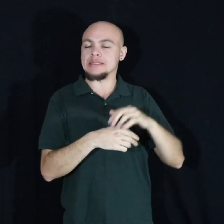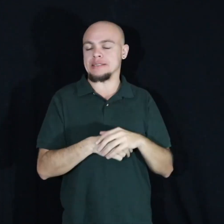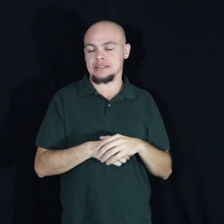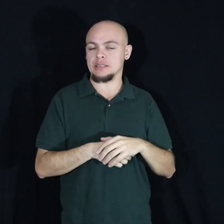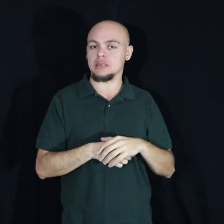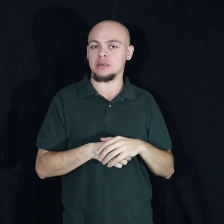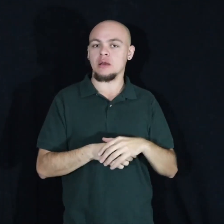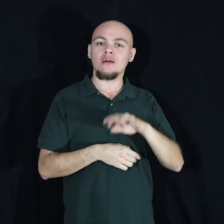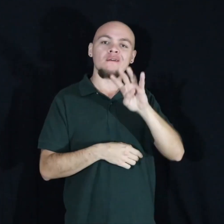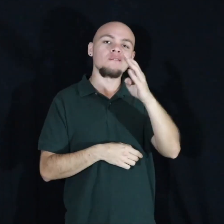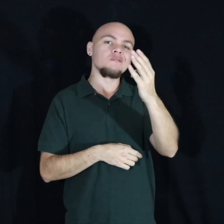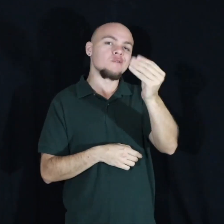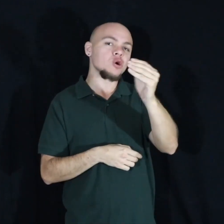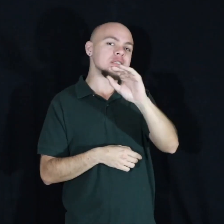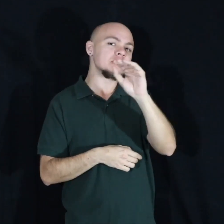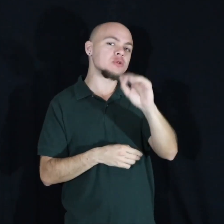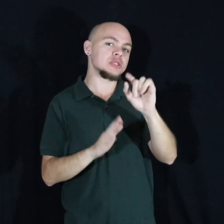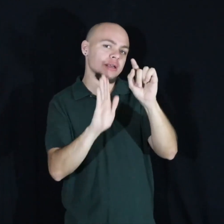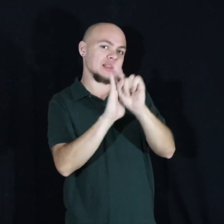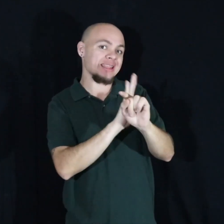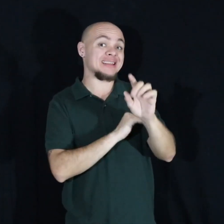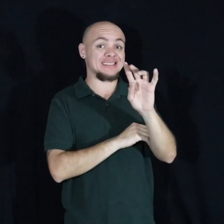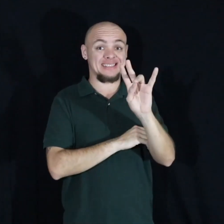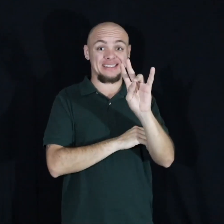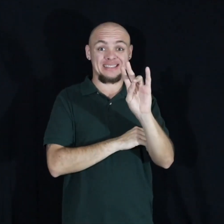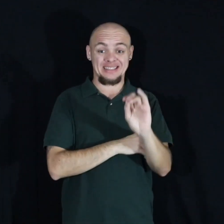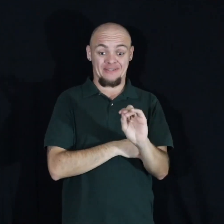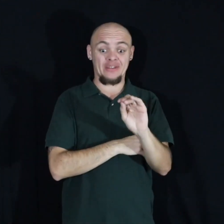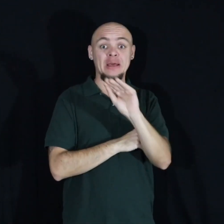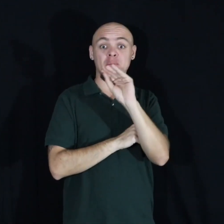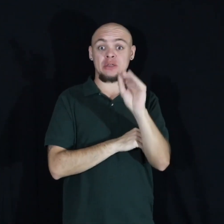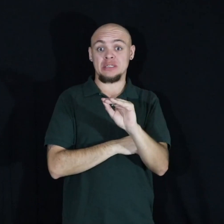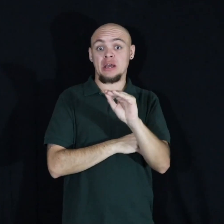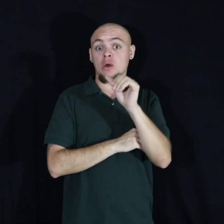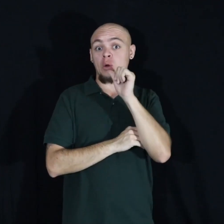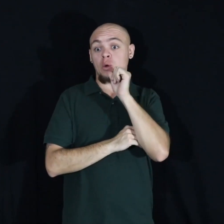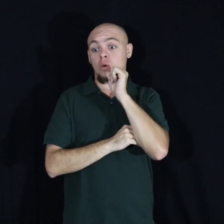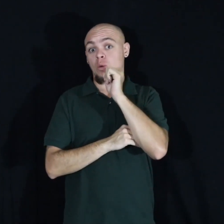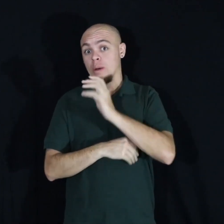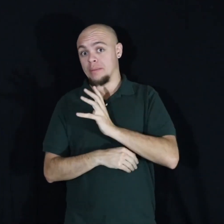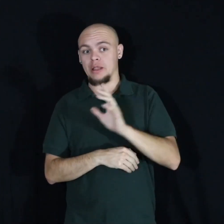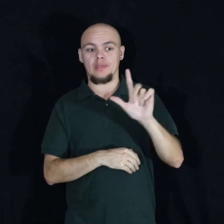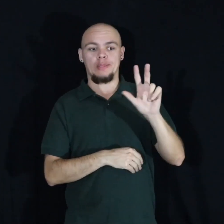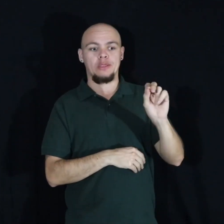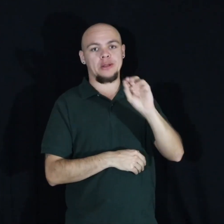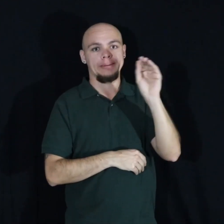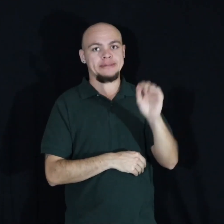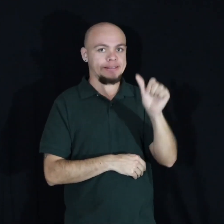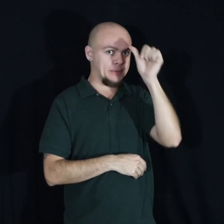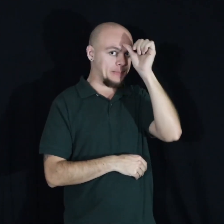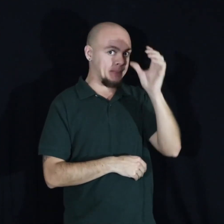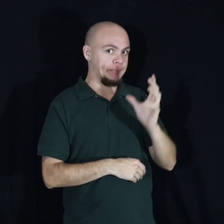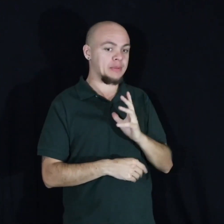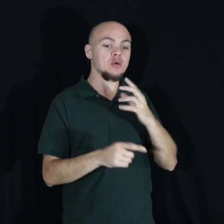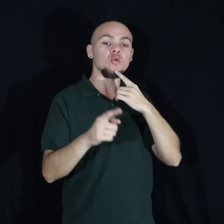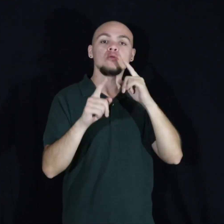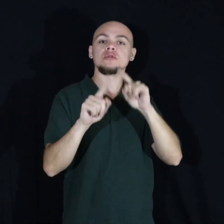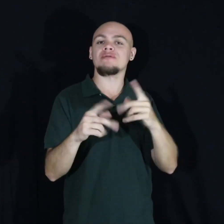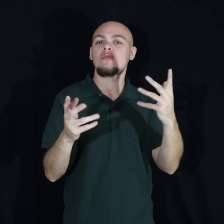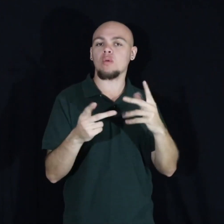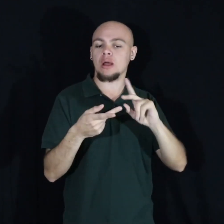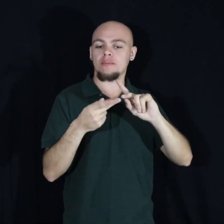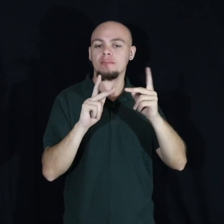14% of homicides, 70% of which happen to females and 30% to men, are the result of intimate